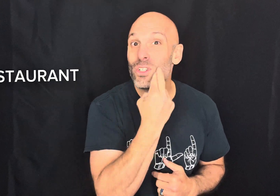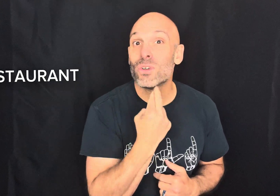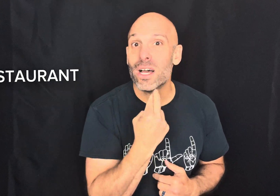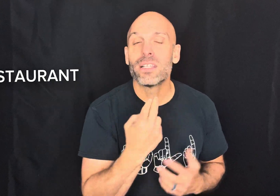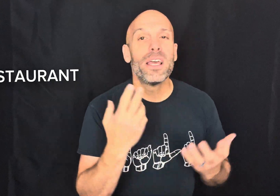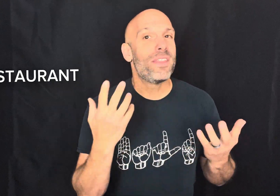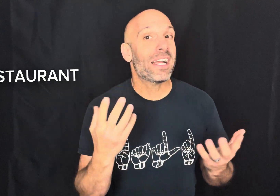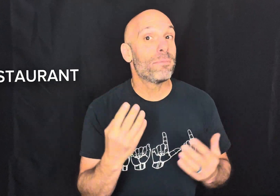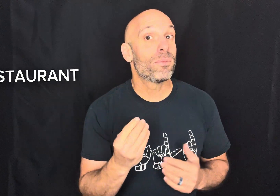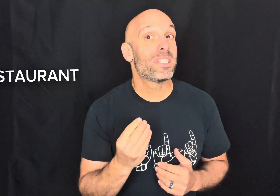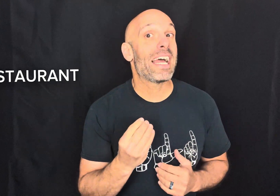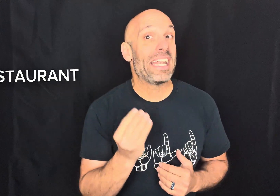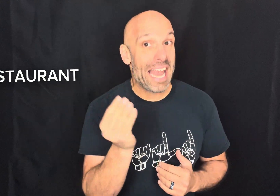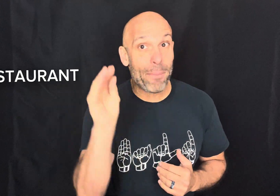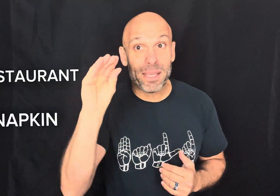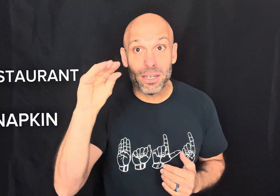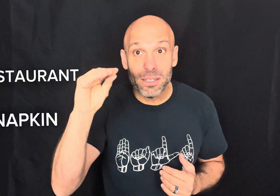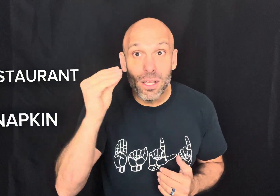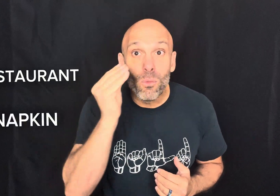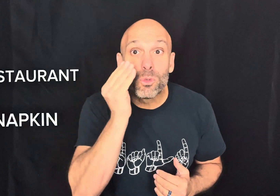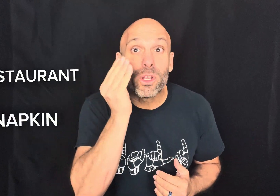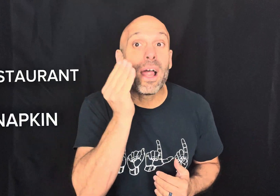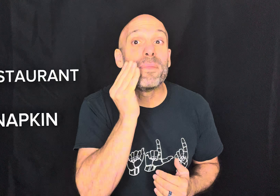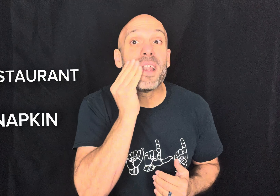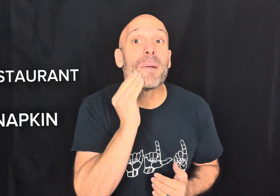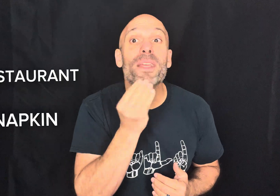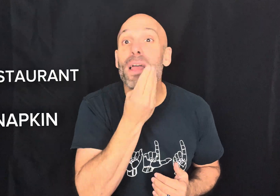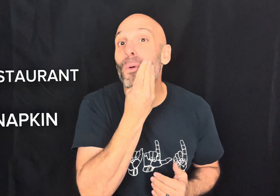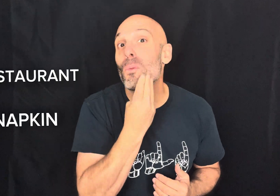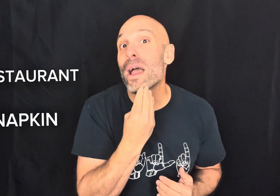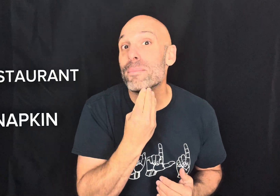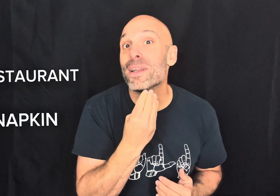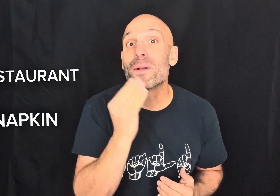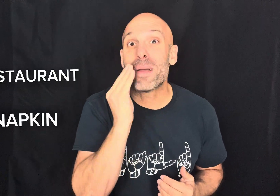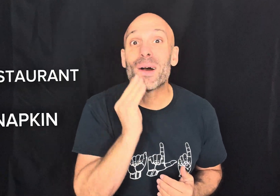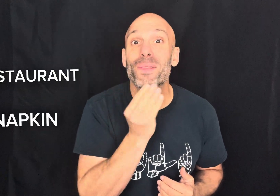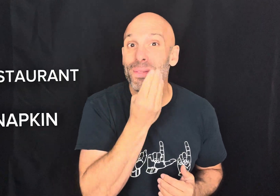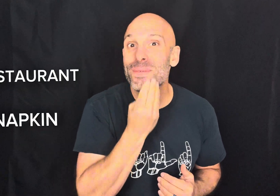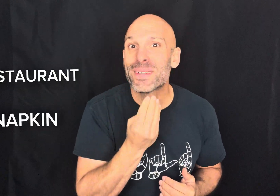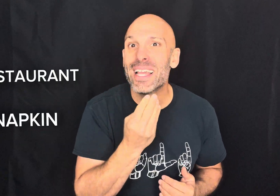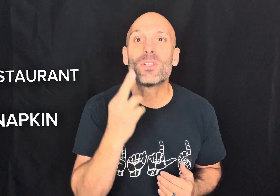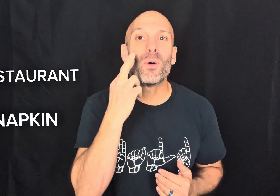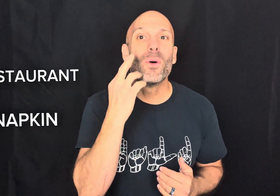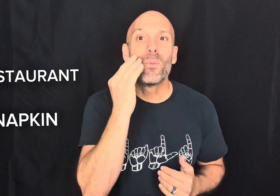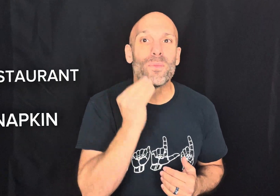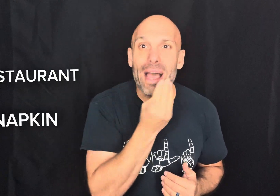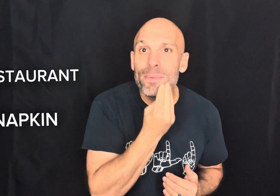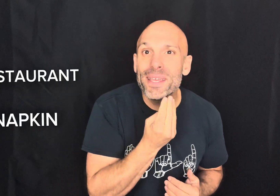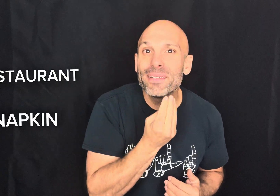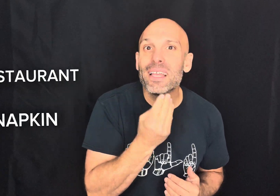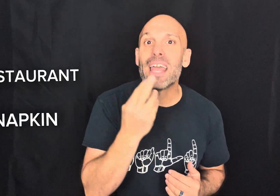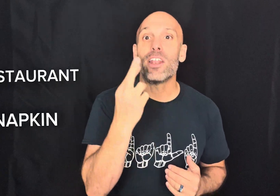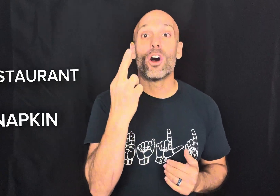Restaurant. That comes from the sign napkin, which we grab the napkin and we're wiping our mouth. Okay, so napkin and an R